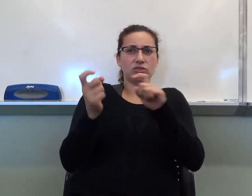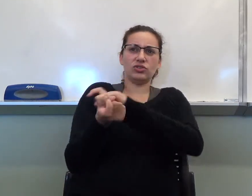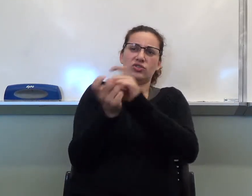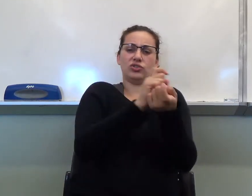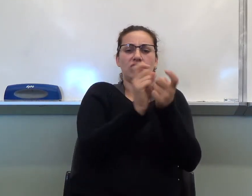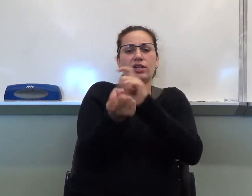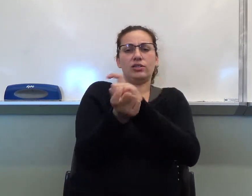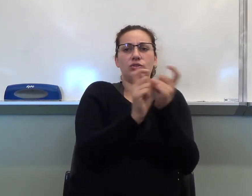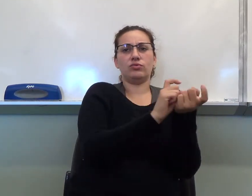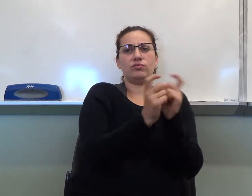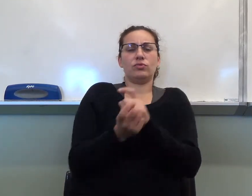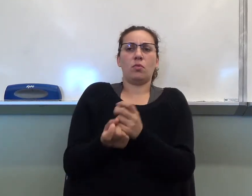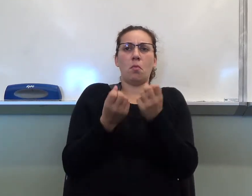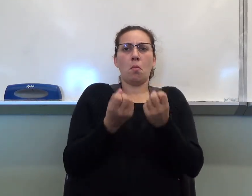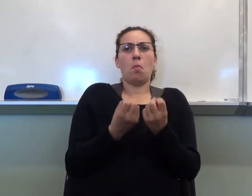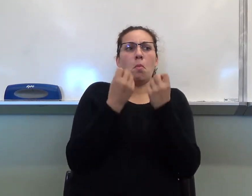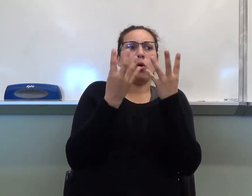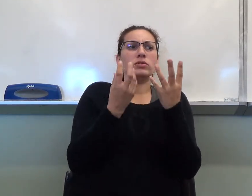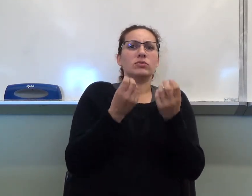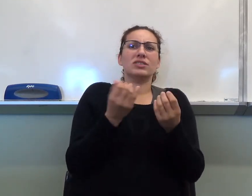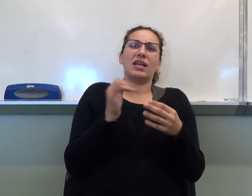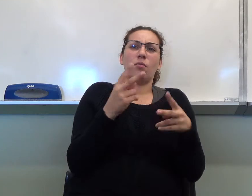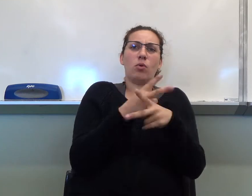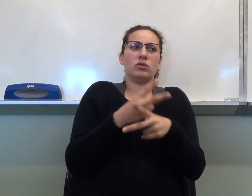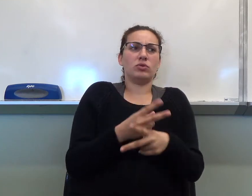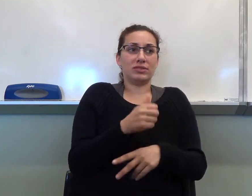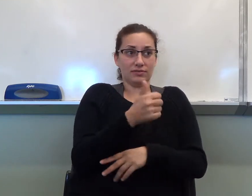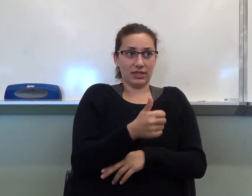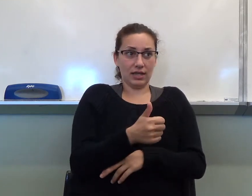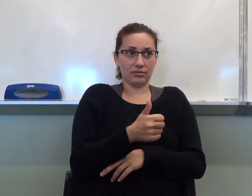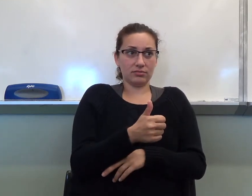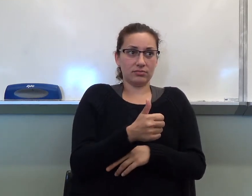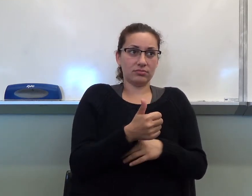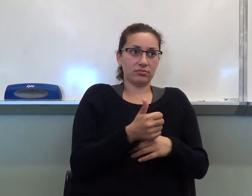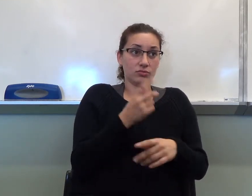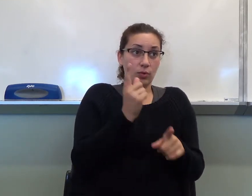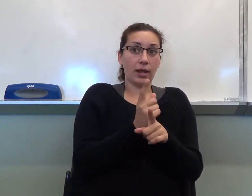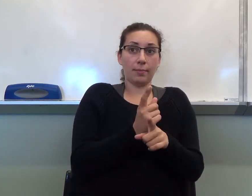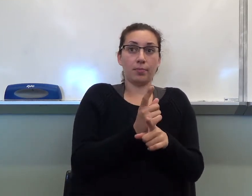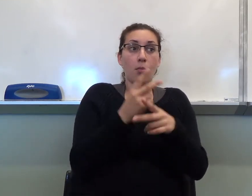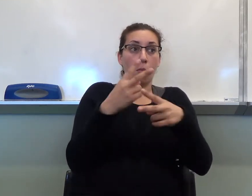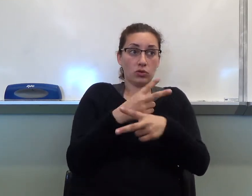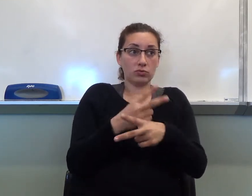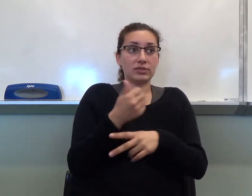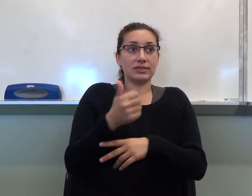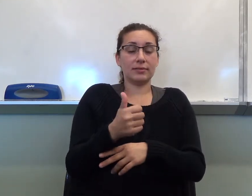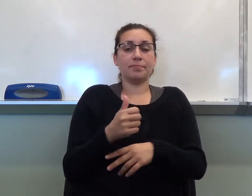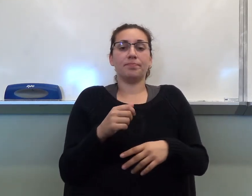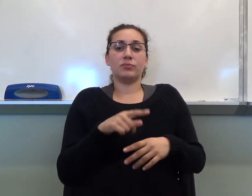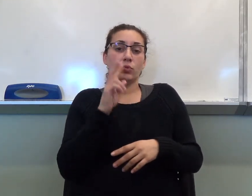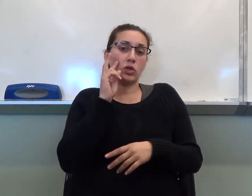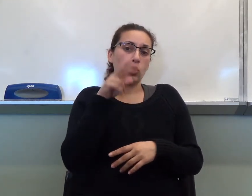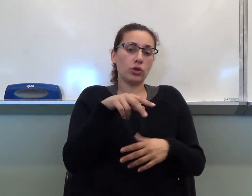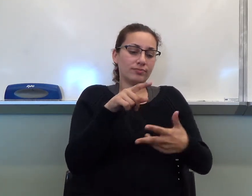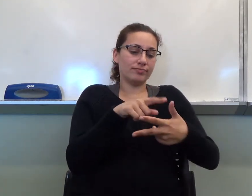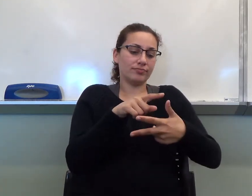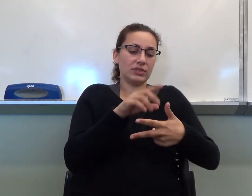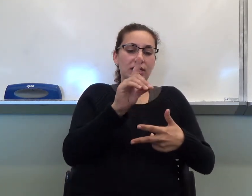multiples of the one unit. The length unit in the metric system is meter. And we looked at decameters, we looked at kilometers, we